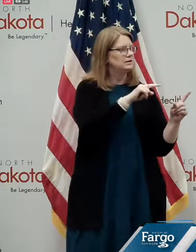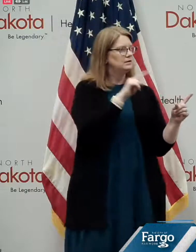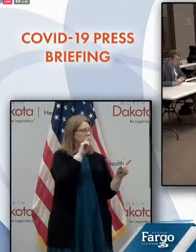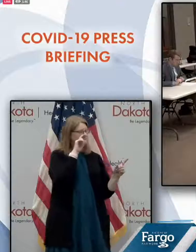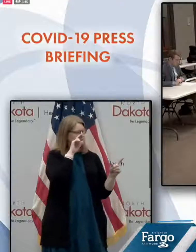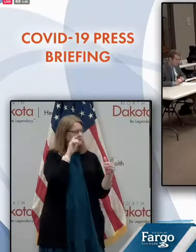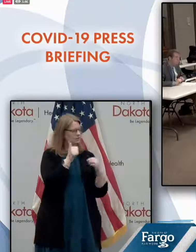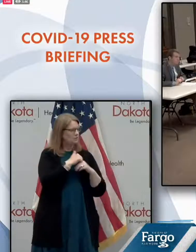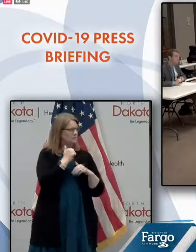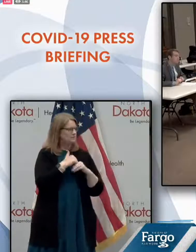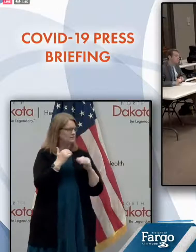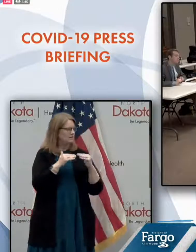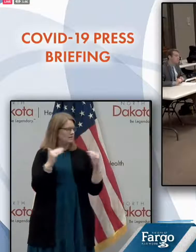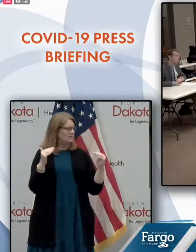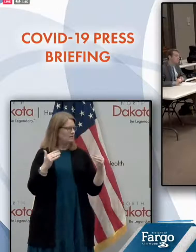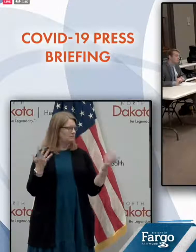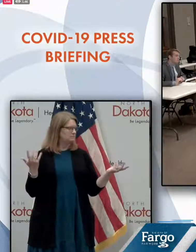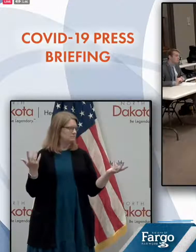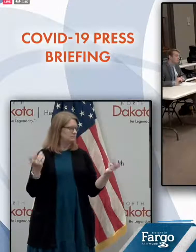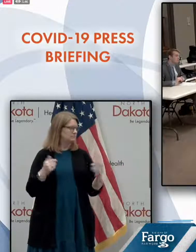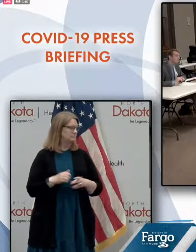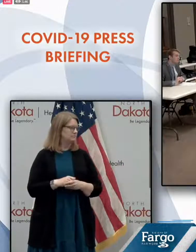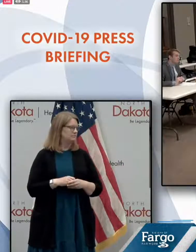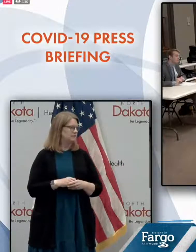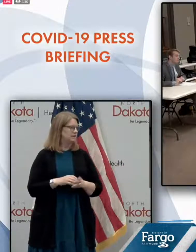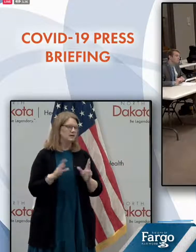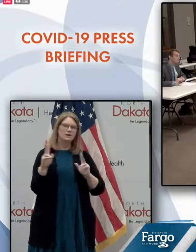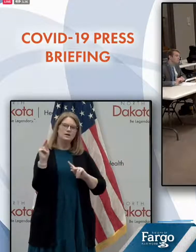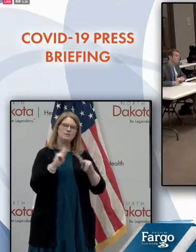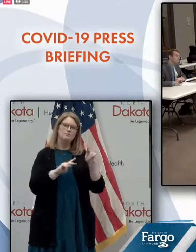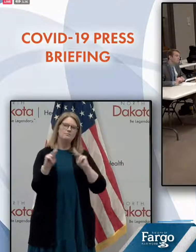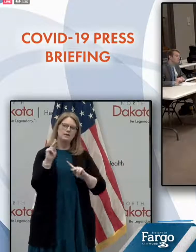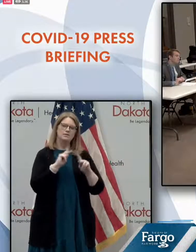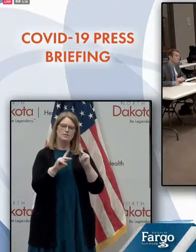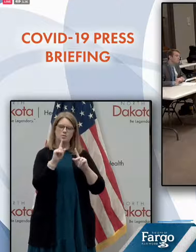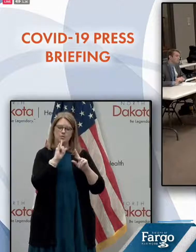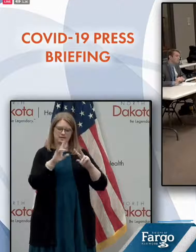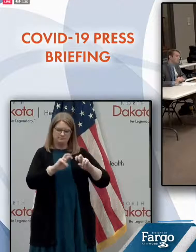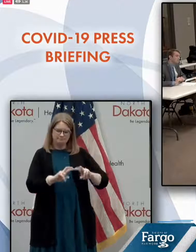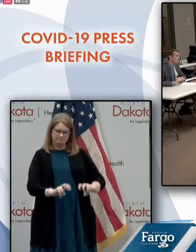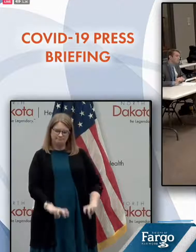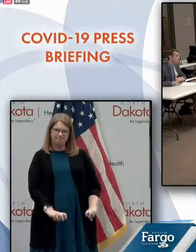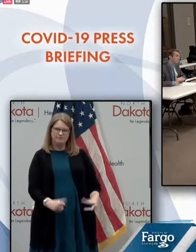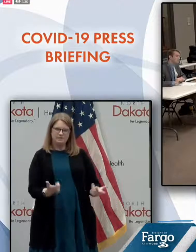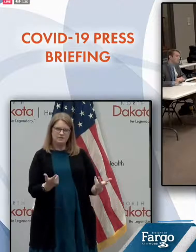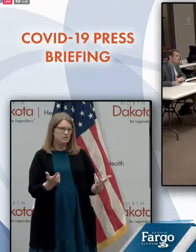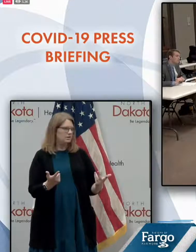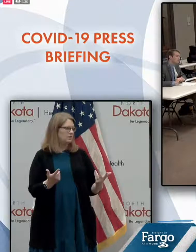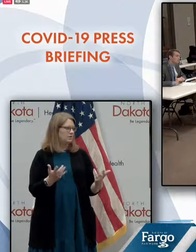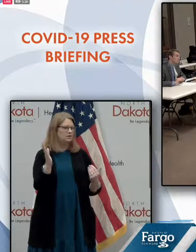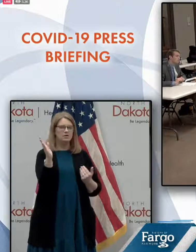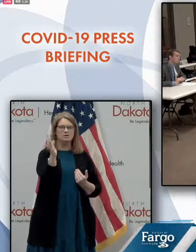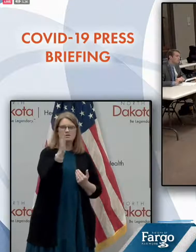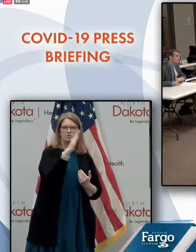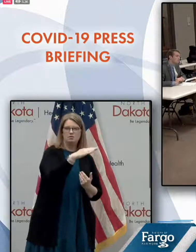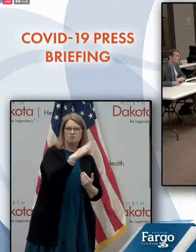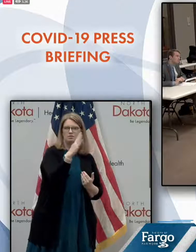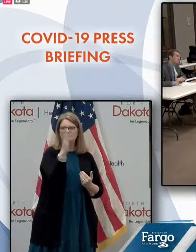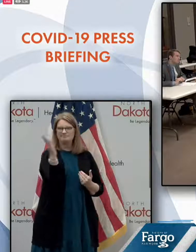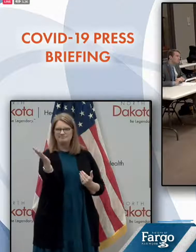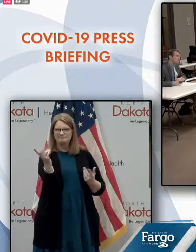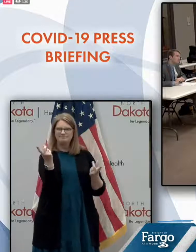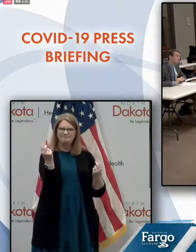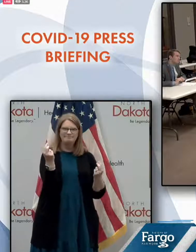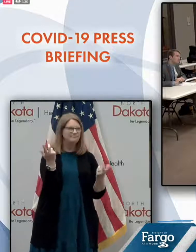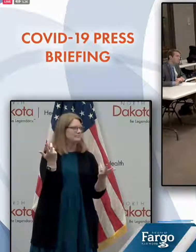level. I'm just wondering, I mean, for people who are looking at it, what are the specific thresholds for moving up or down? Because otherwise it